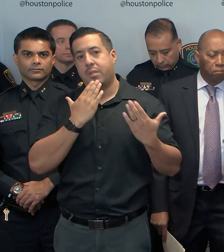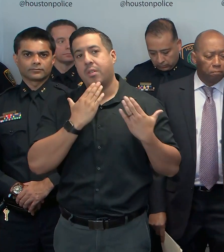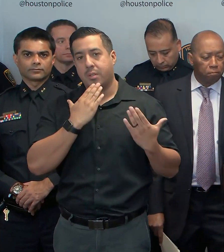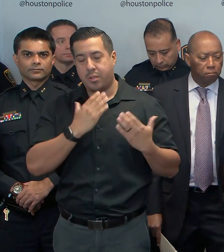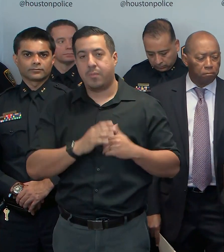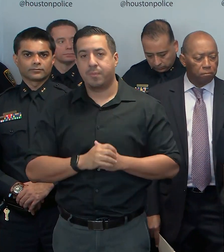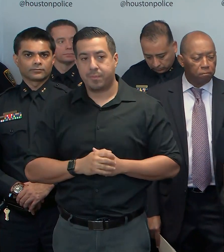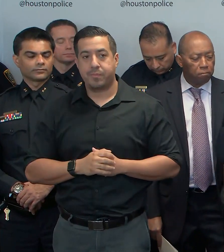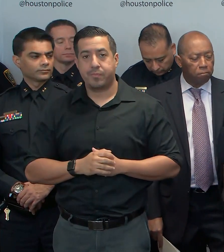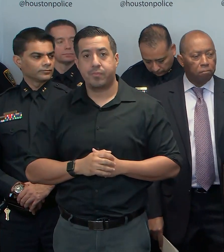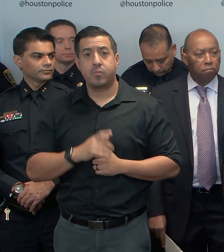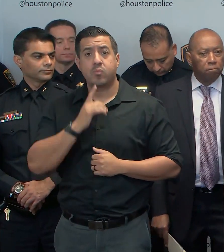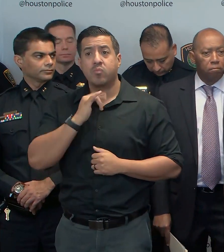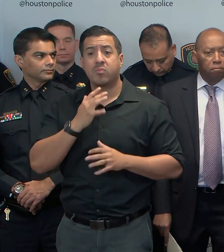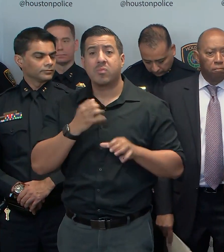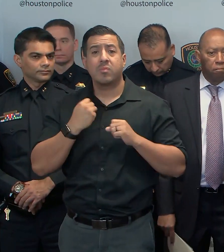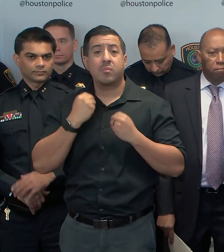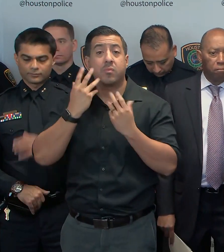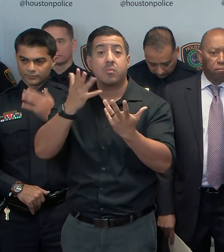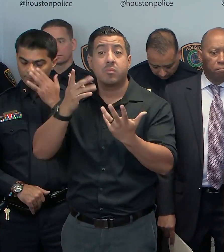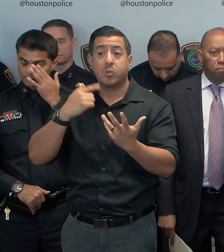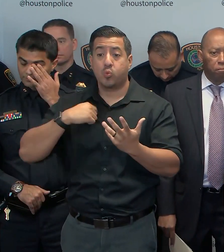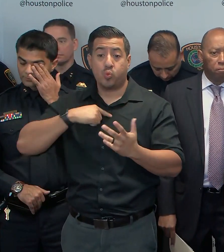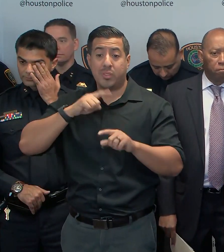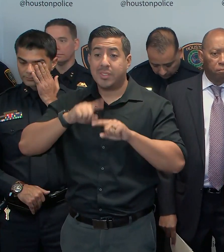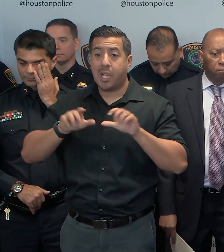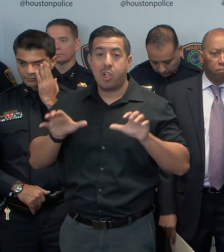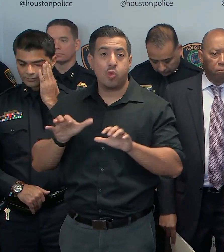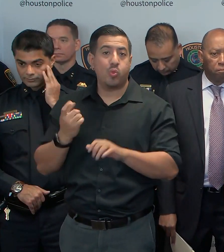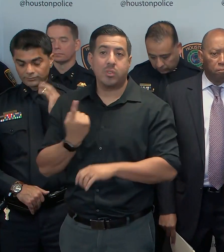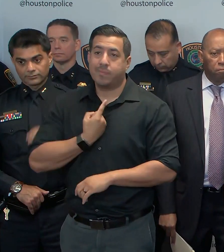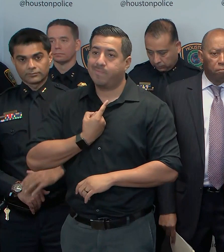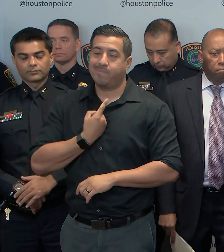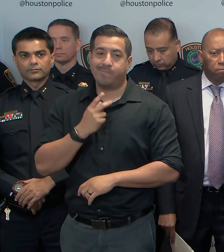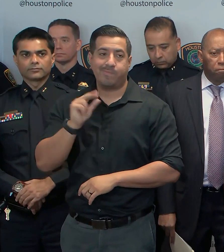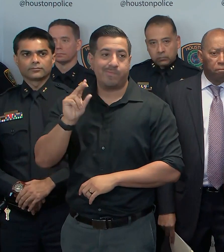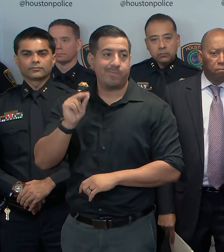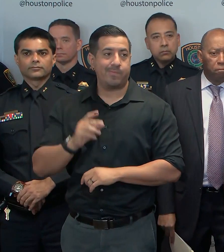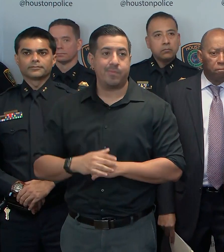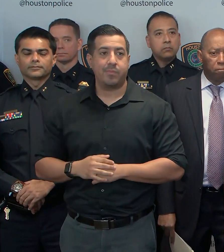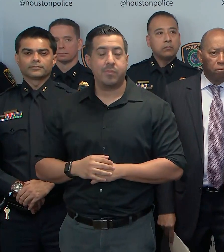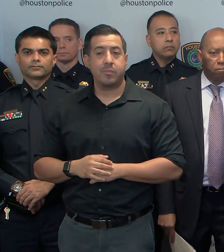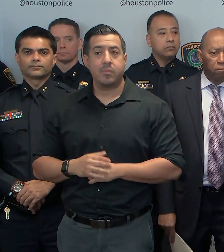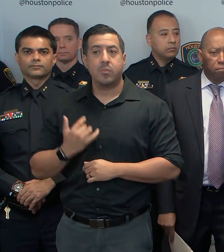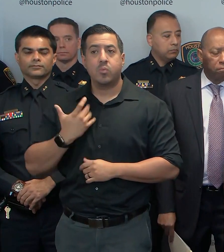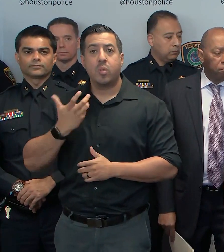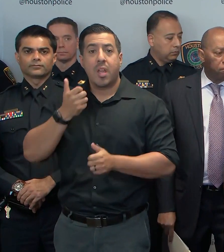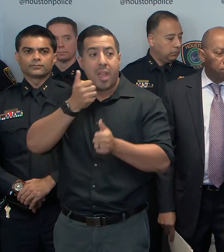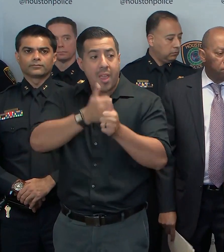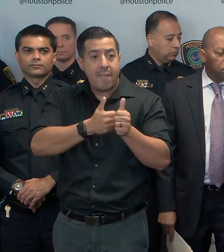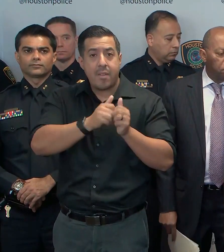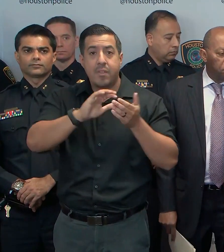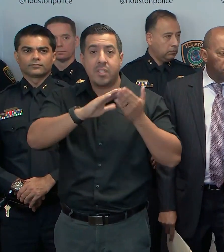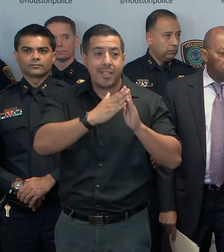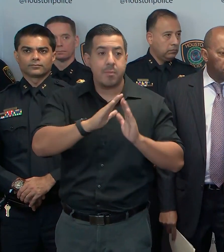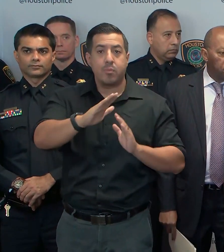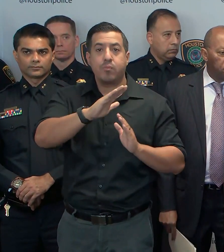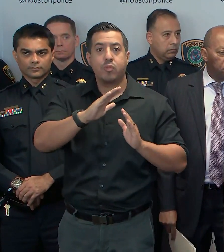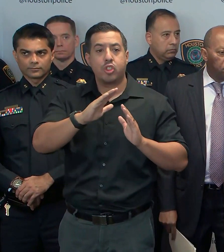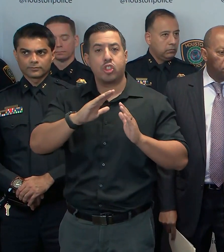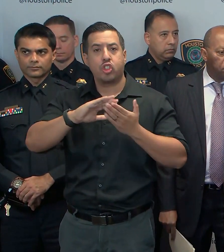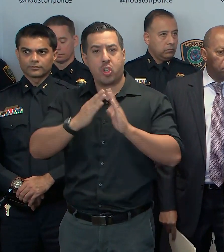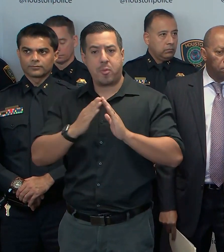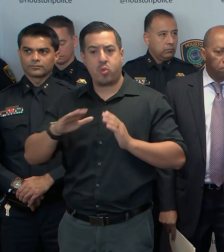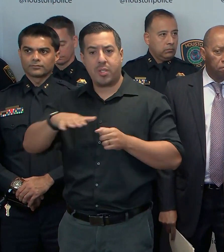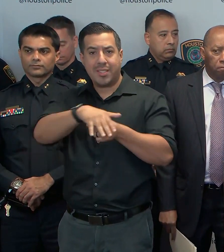really quickly, we can't do it alone. We want to take it into every neighborhood, all the communities, and